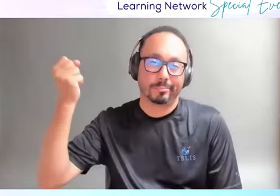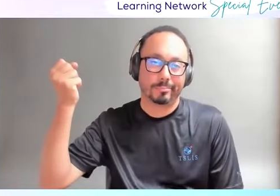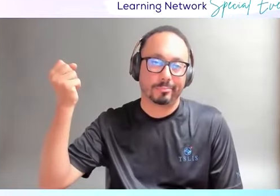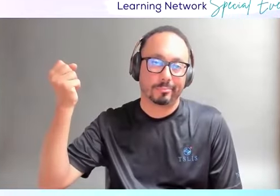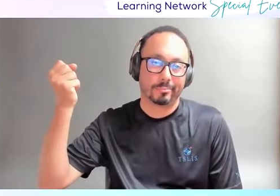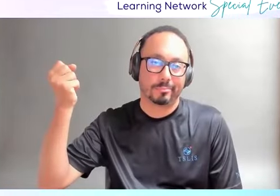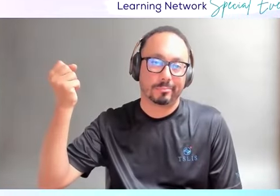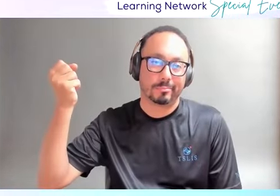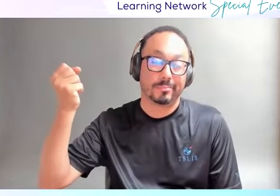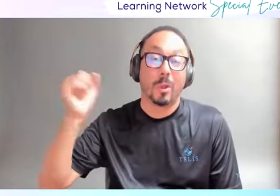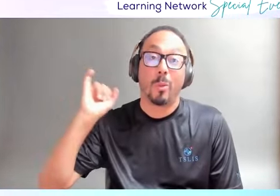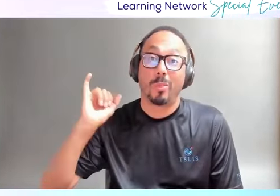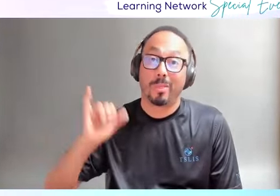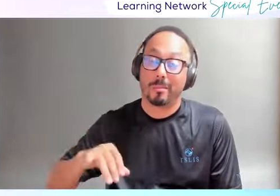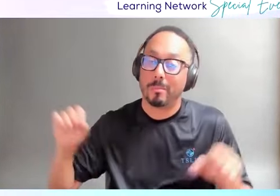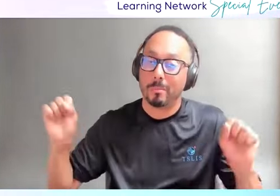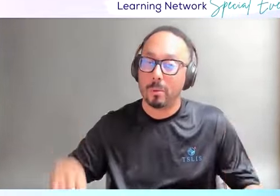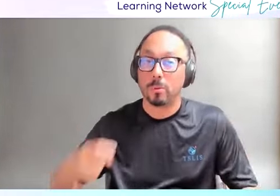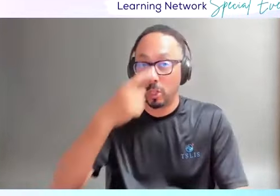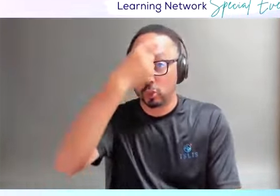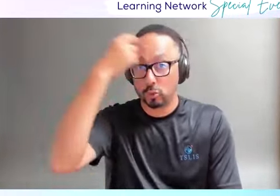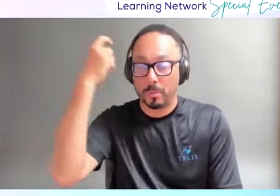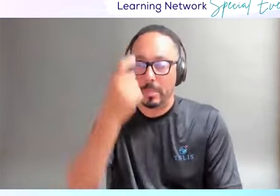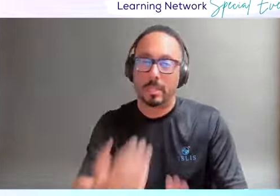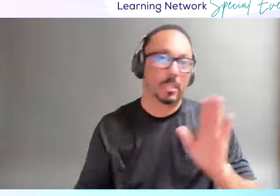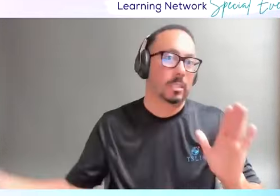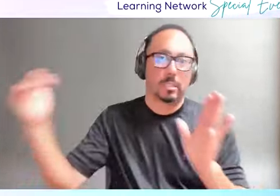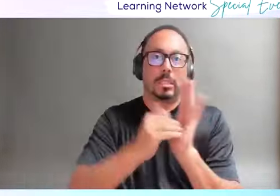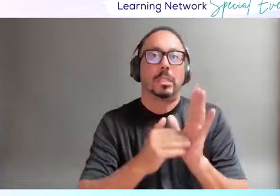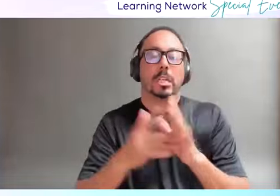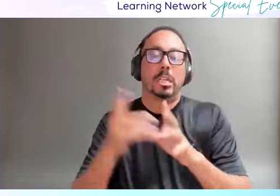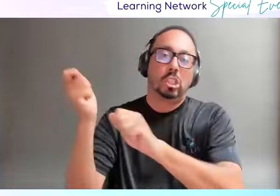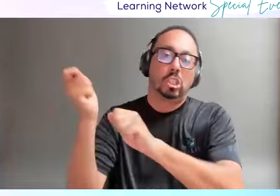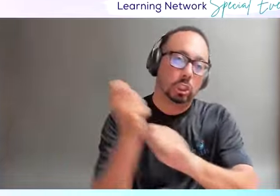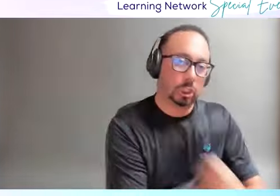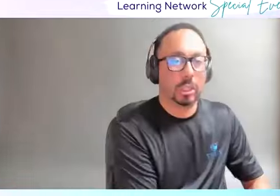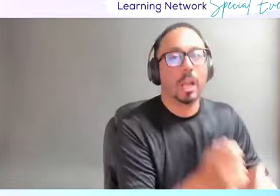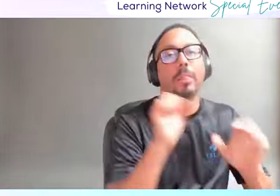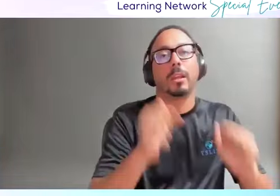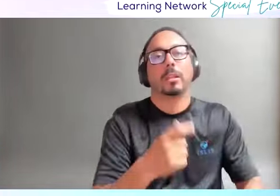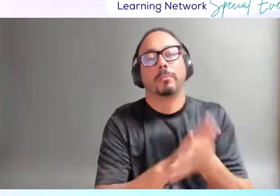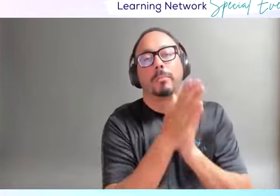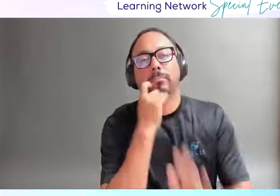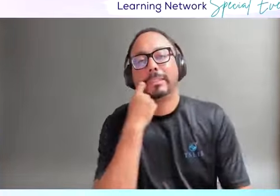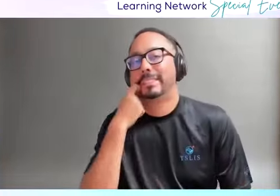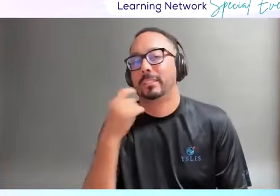the trauma for these women that lead them back into cycles of addiction. So that is something that is